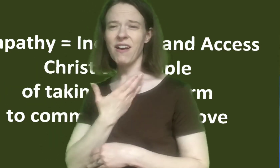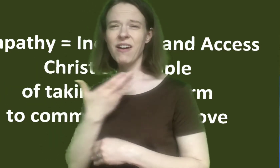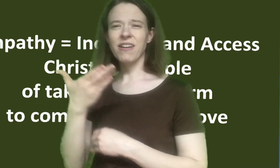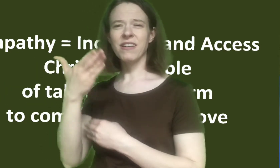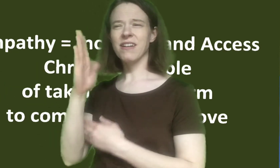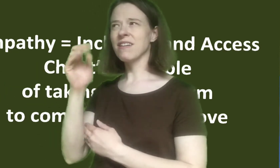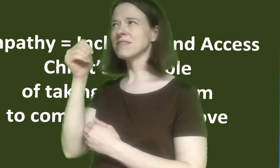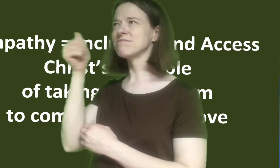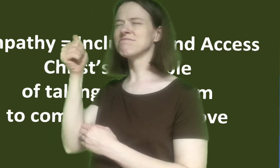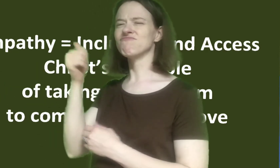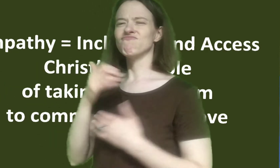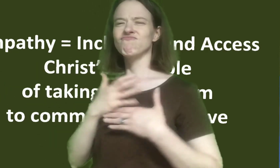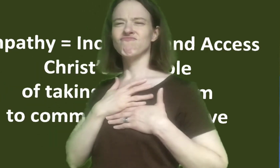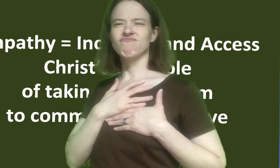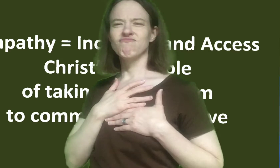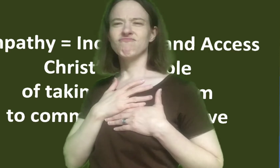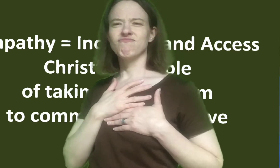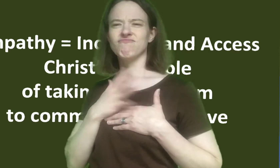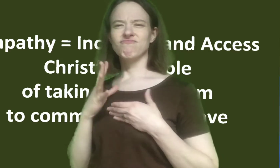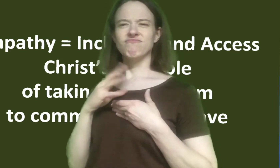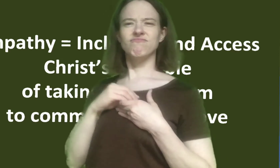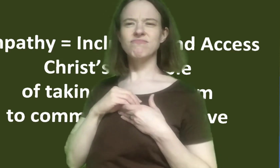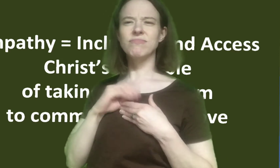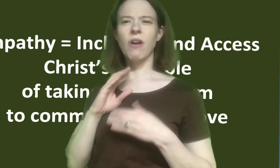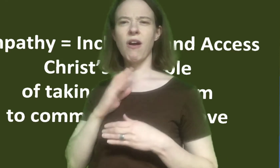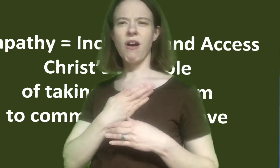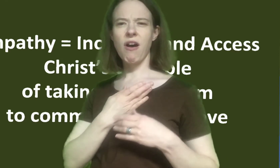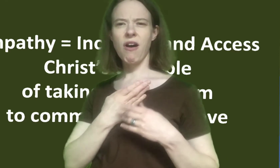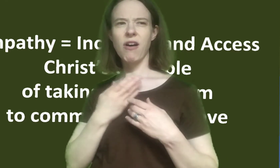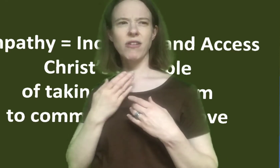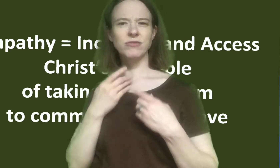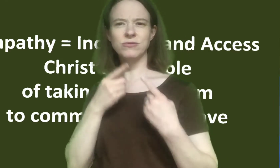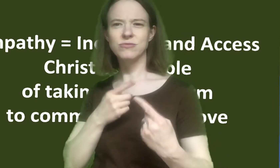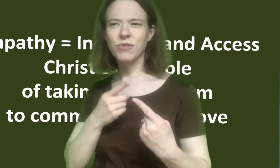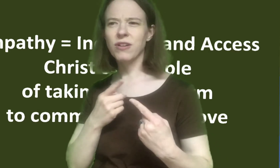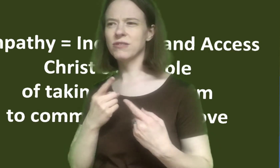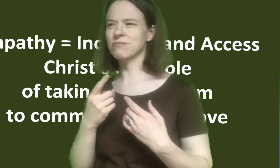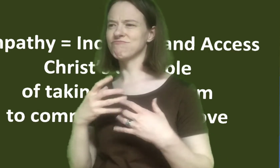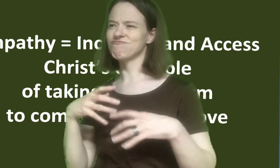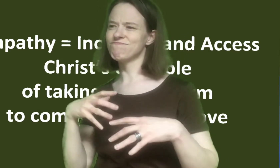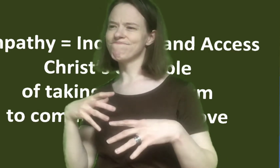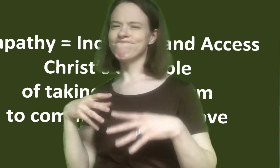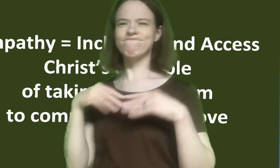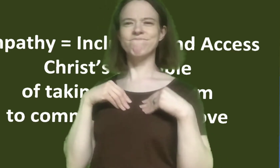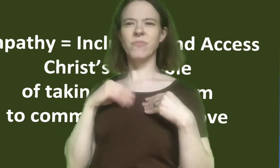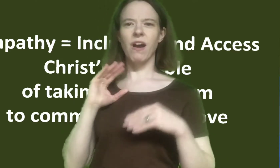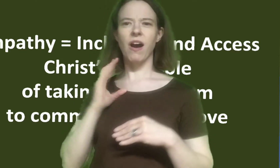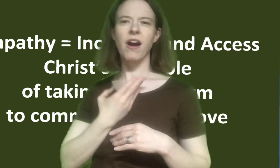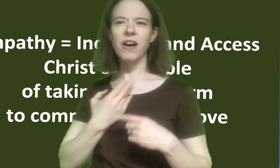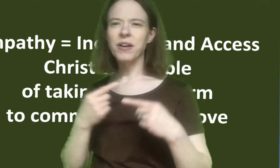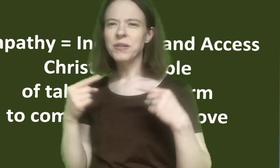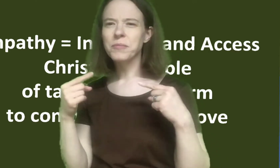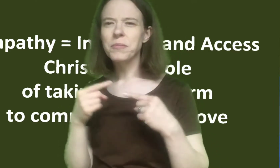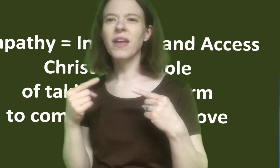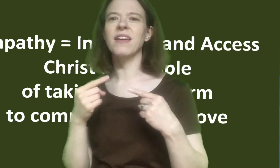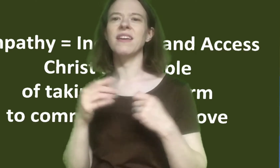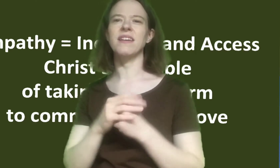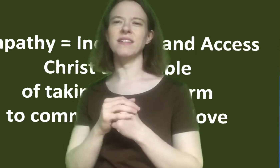indwelling us, our God is compassionate and empathetic. He's involved in our struggles. He takes on our